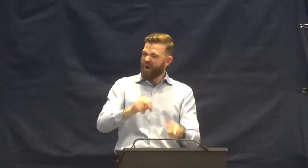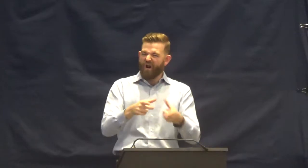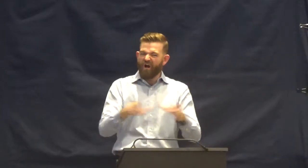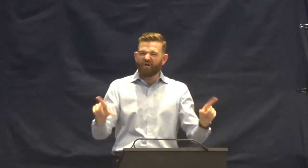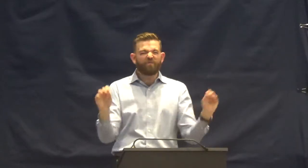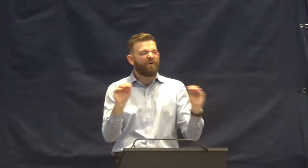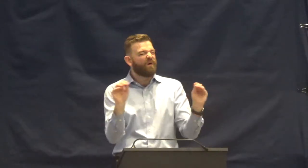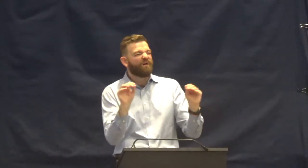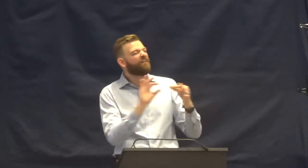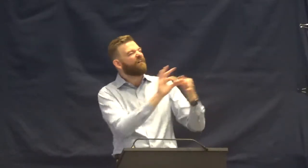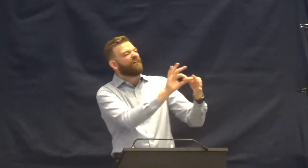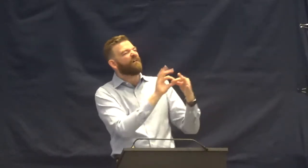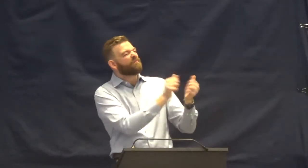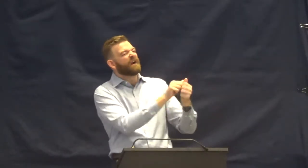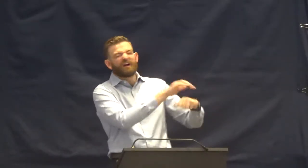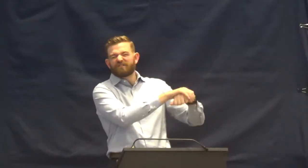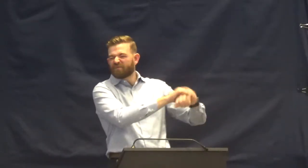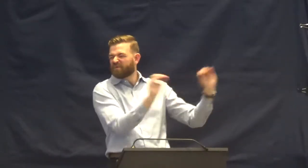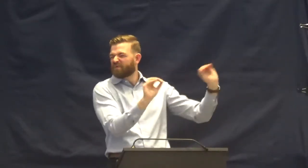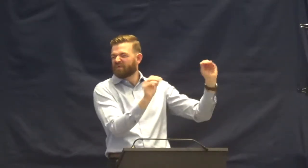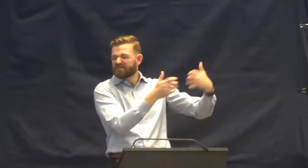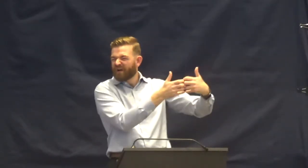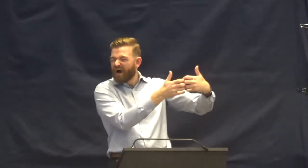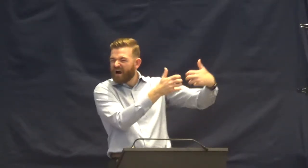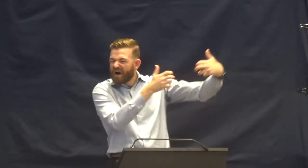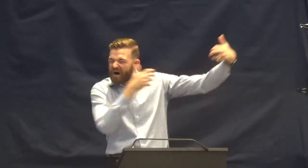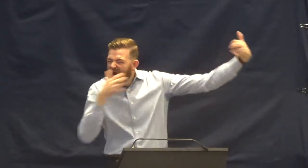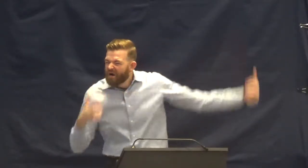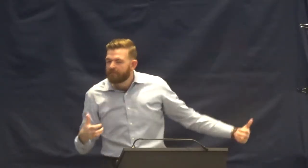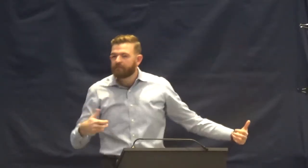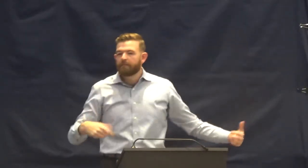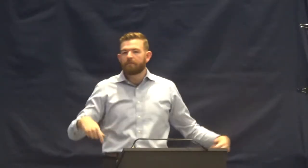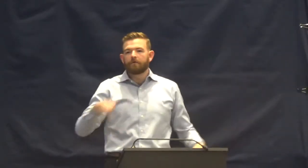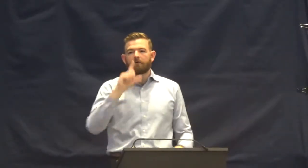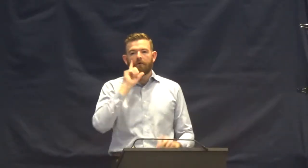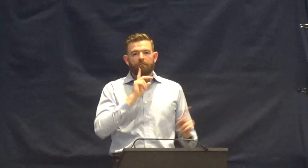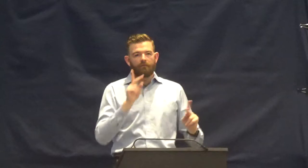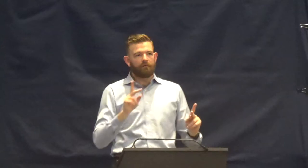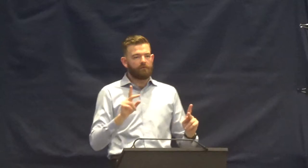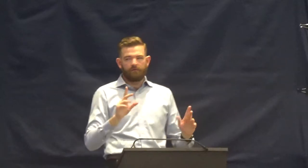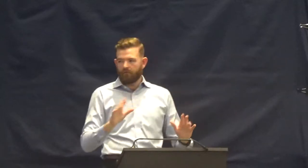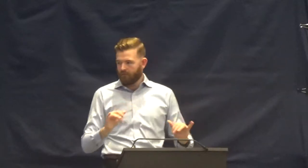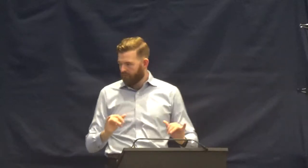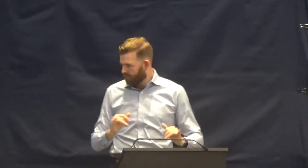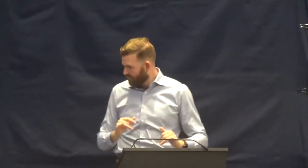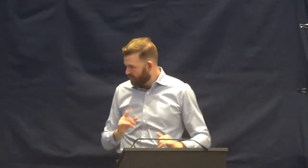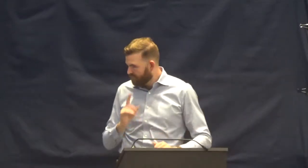their research found that it was a bona fide language that had no connection with English whatsoever.